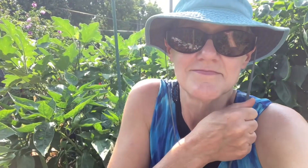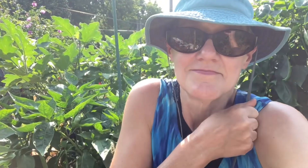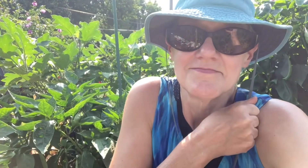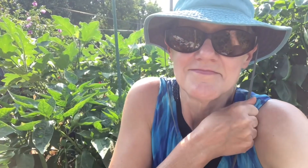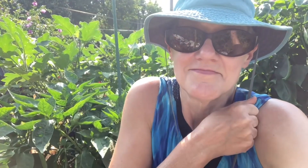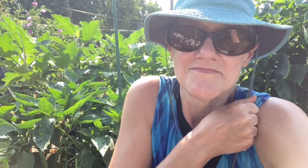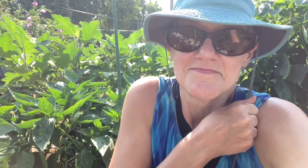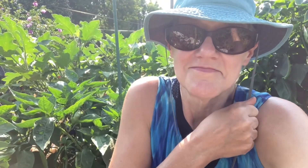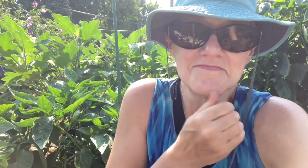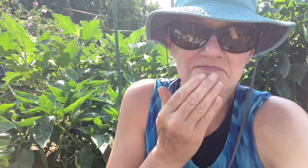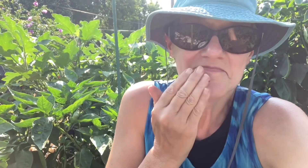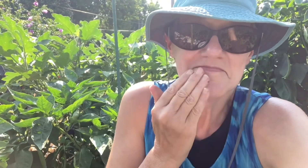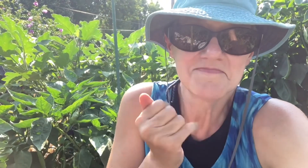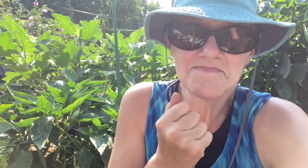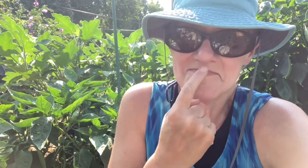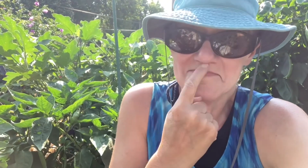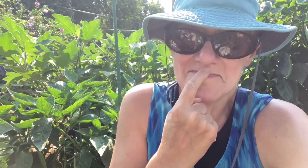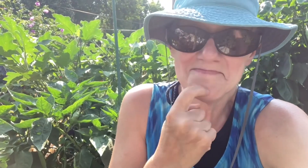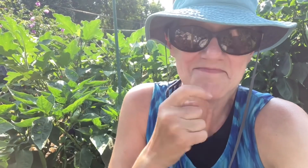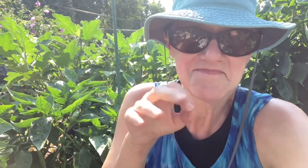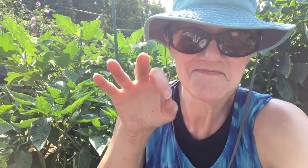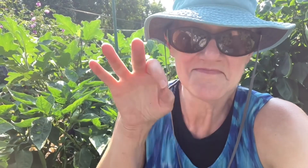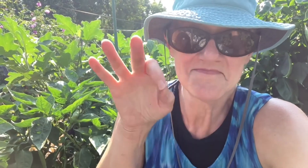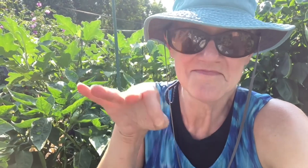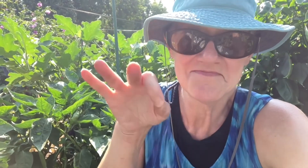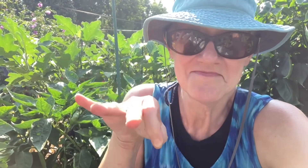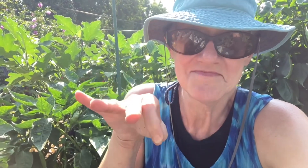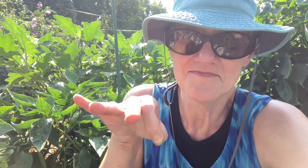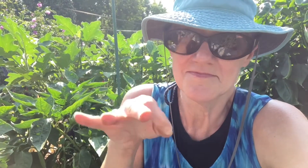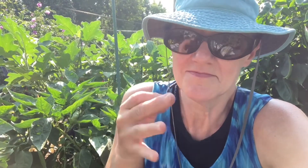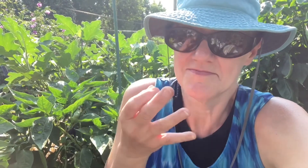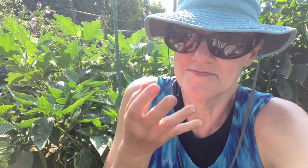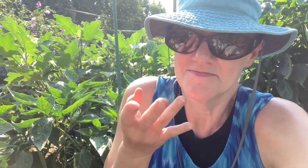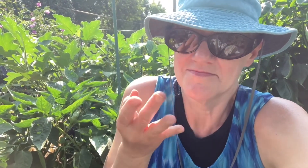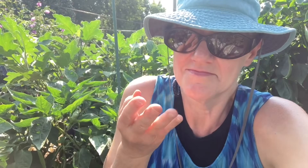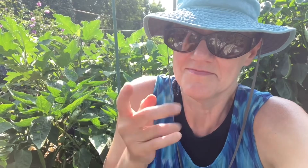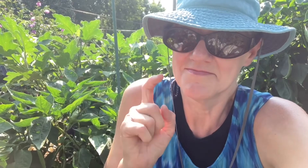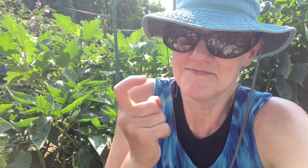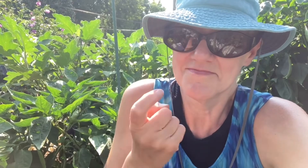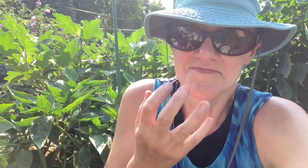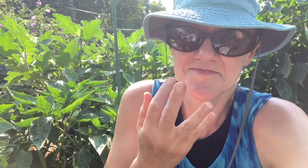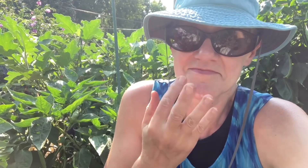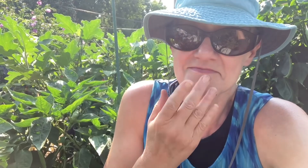I love my sweet red peppers. I like to wait till